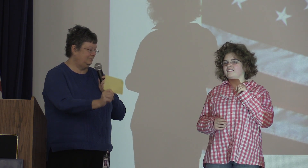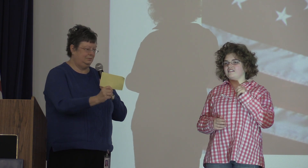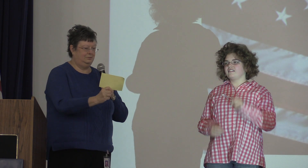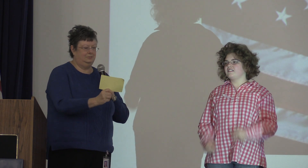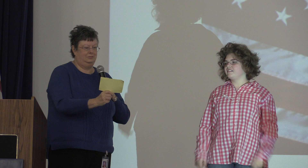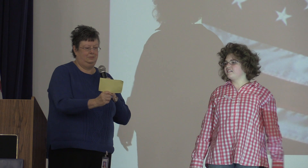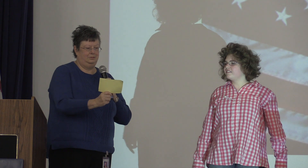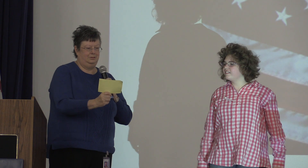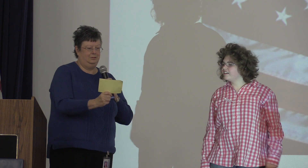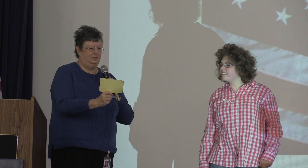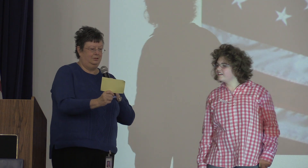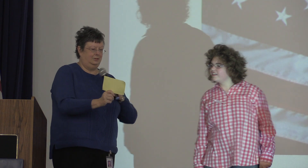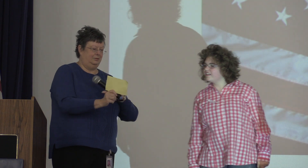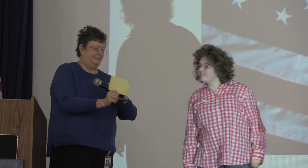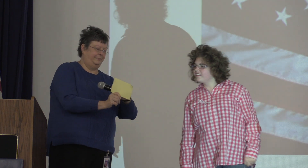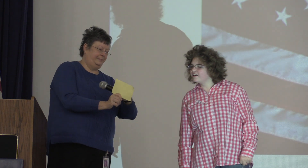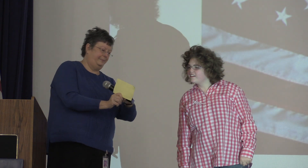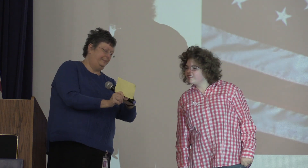Franklin